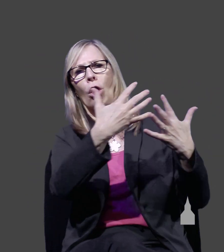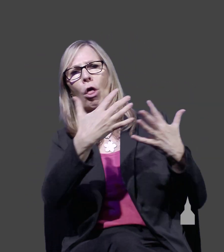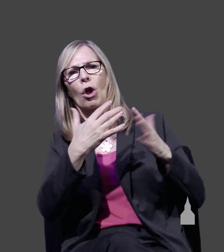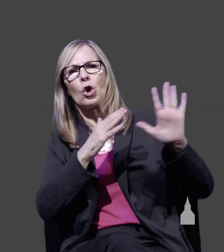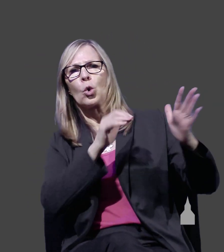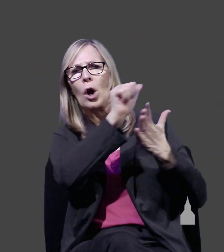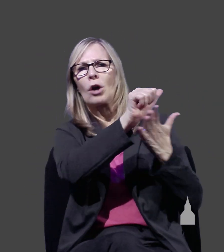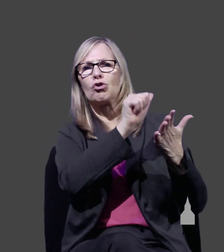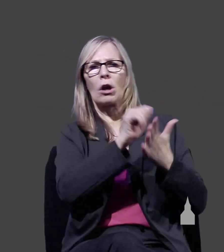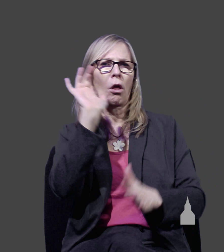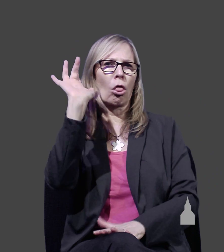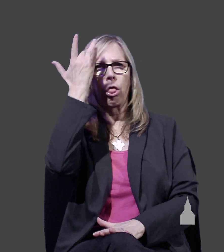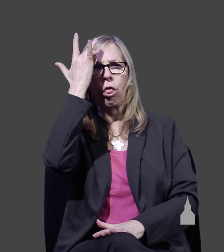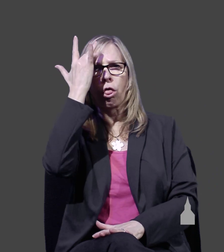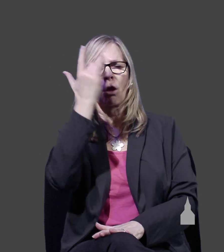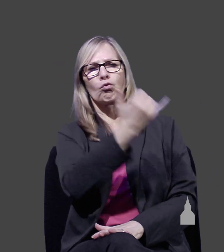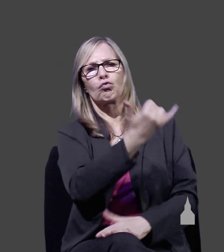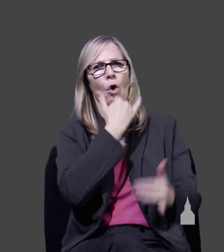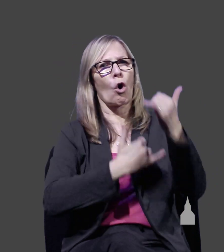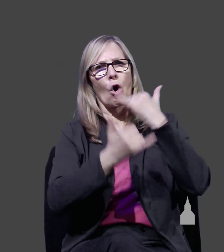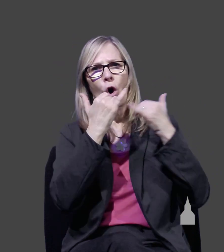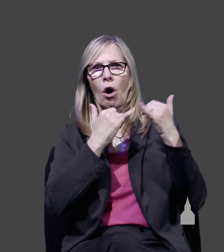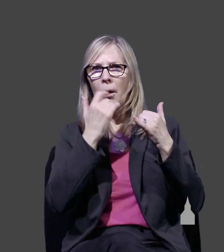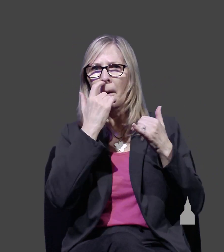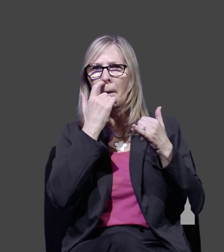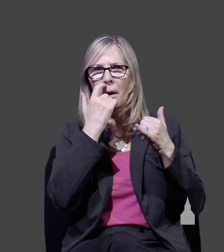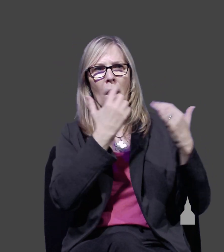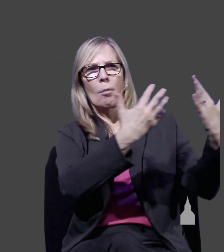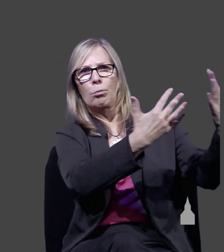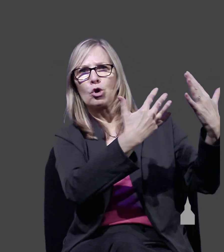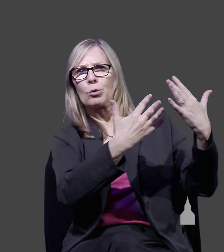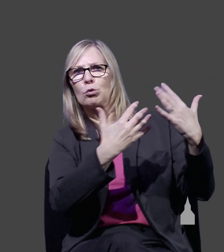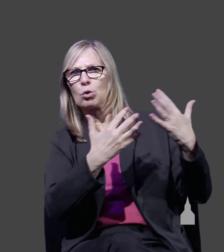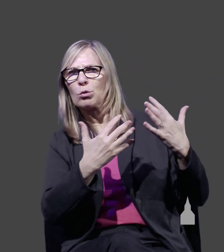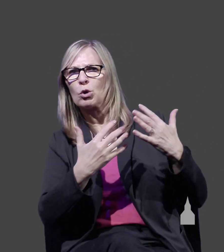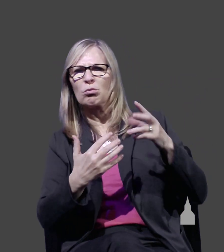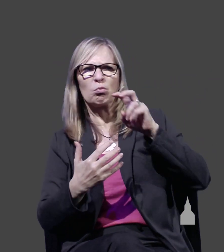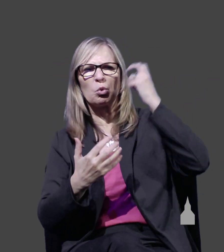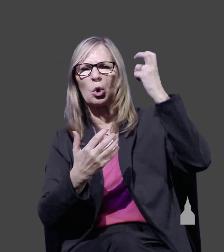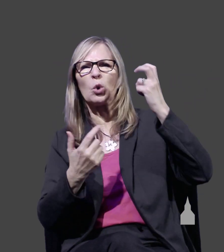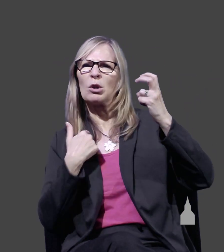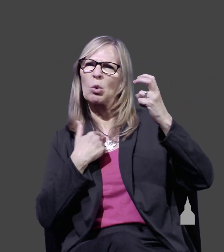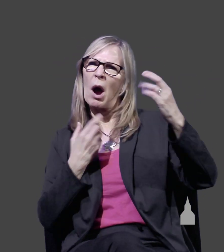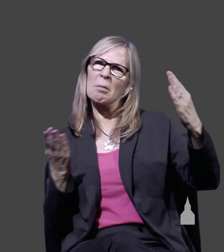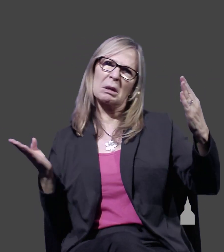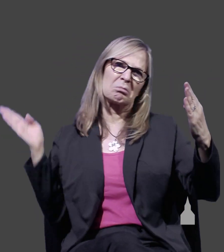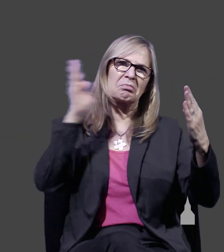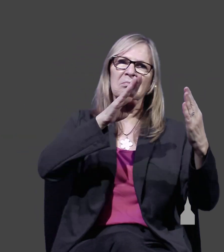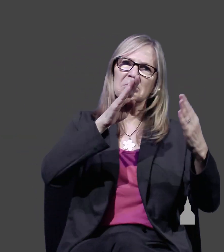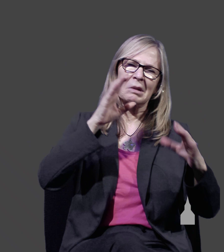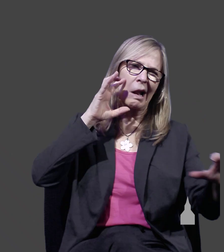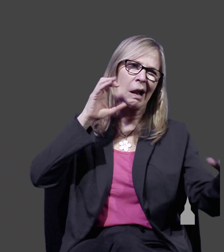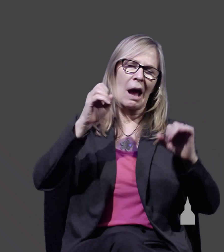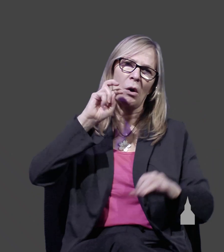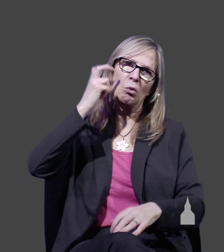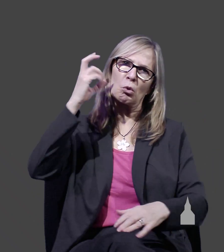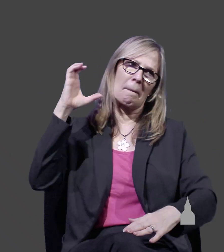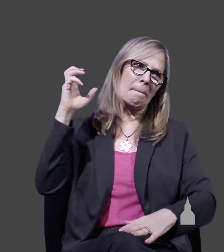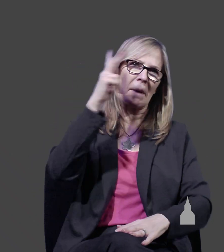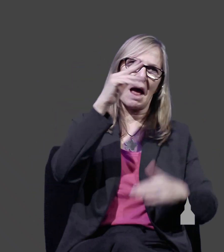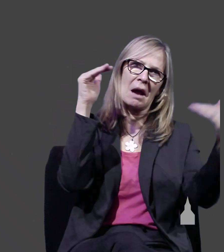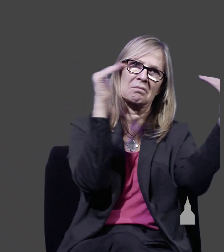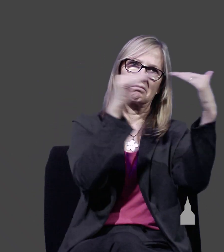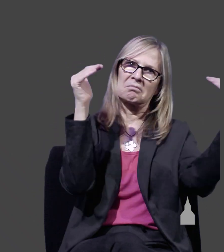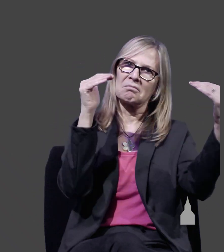and their agenda, which is immoral and wrong, such that they're pushing and they're loud and rude, and we're going to be loud and rude right back so we can stop what